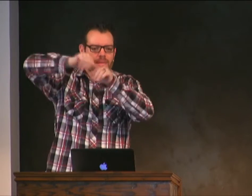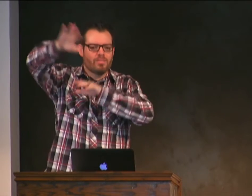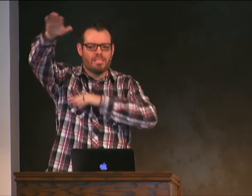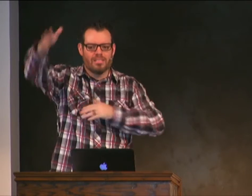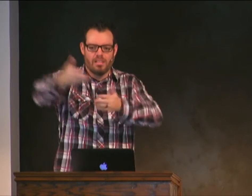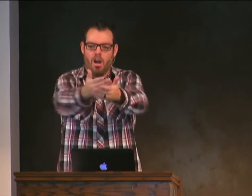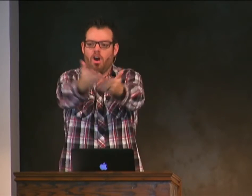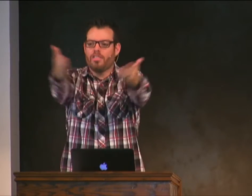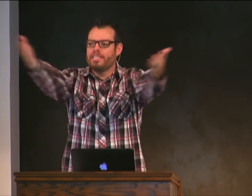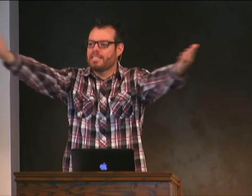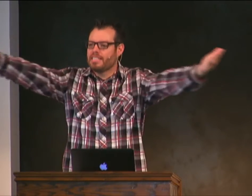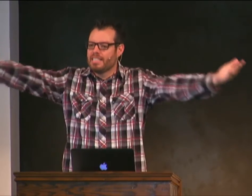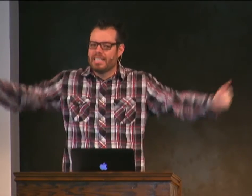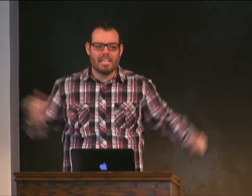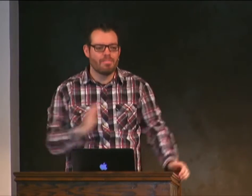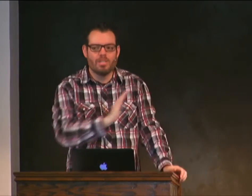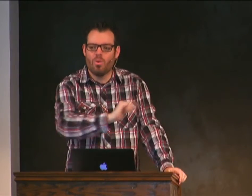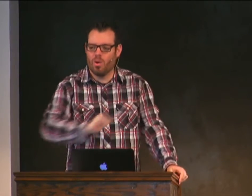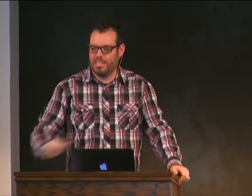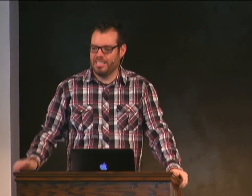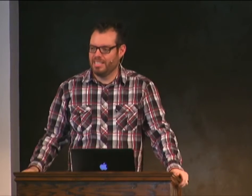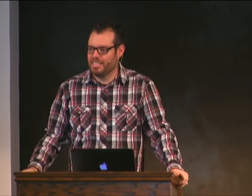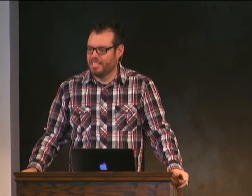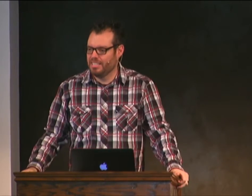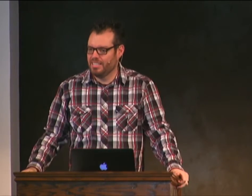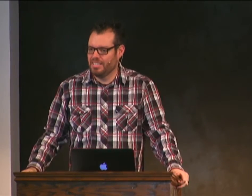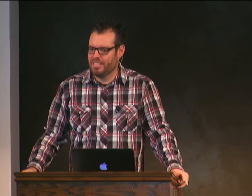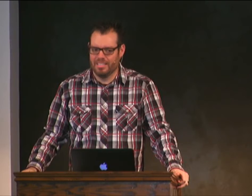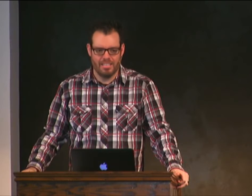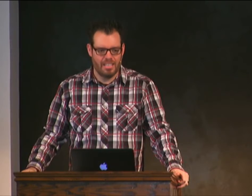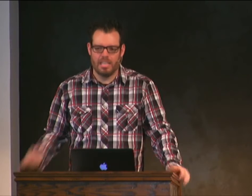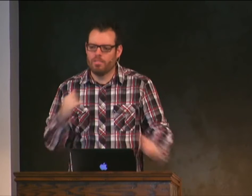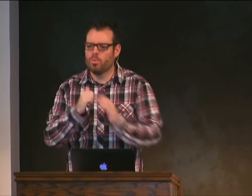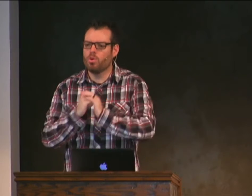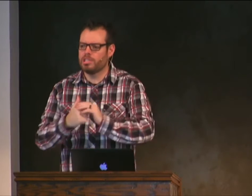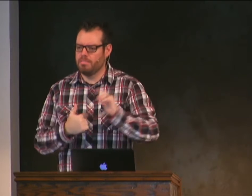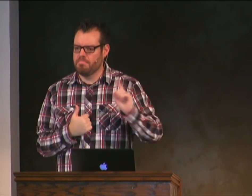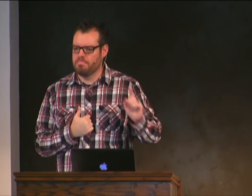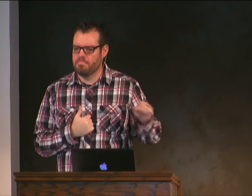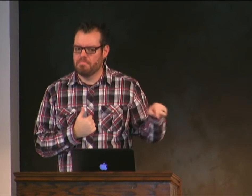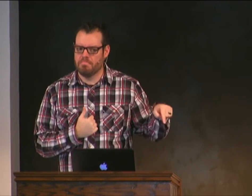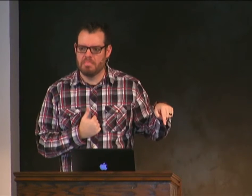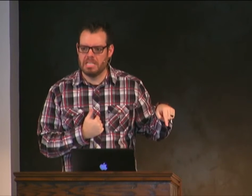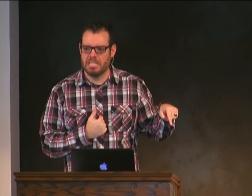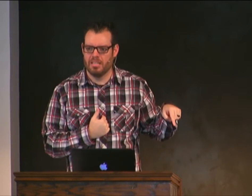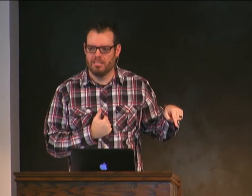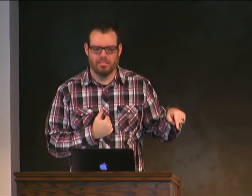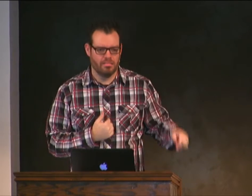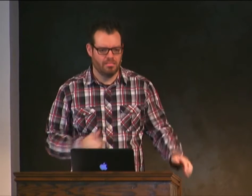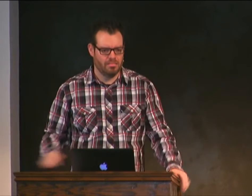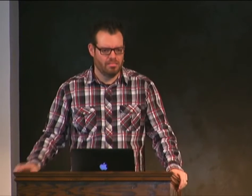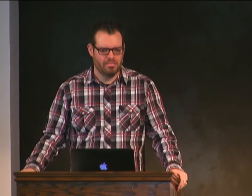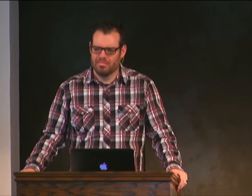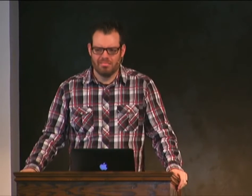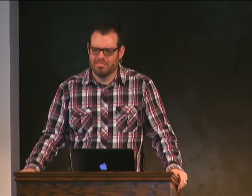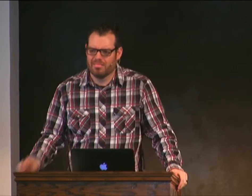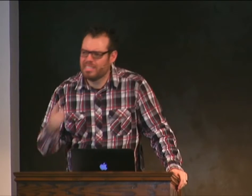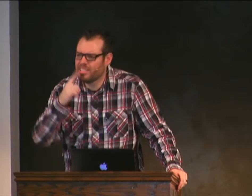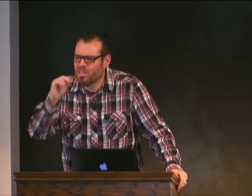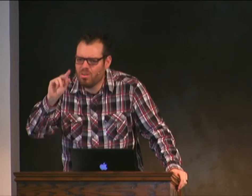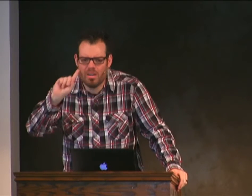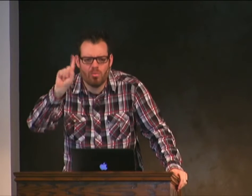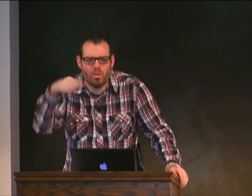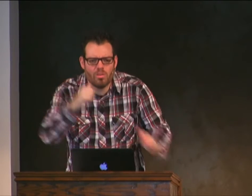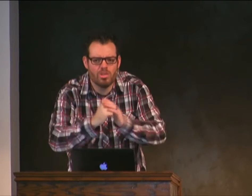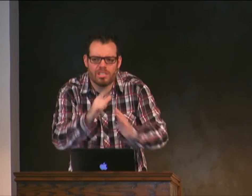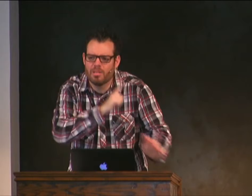Put him on the mountain. All this can't be yours if you worship me. He